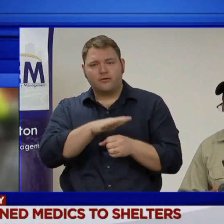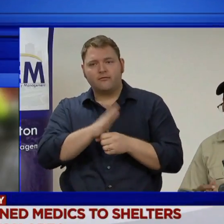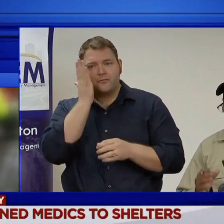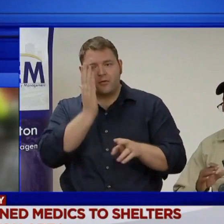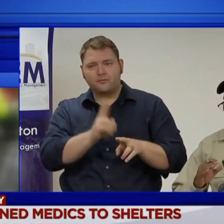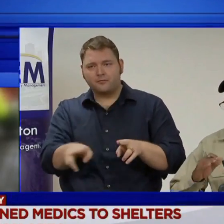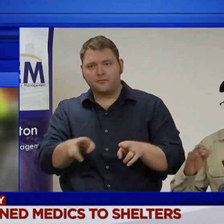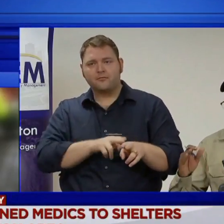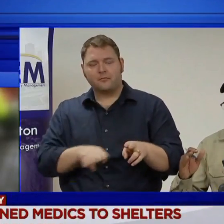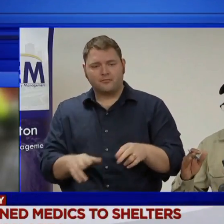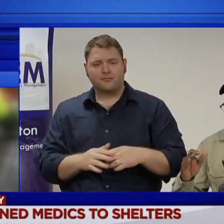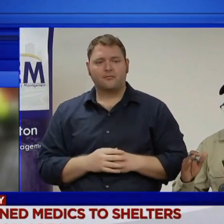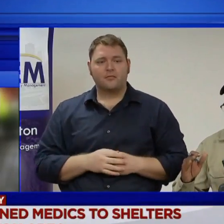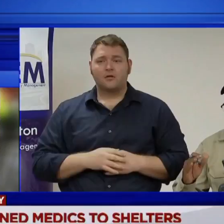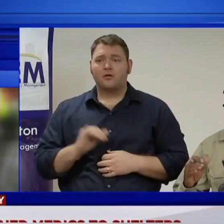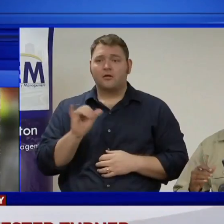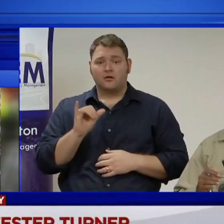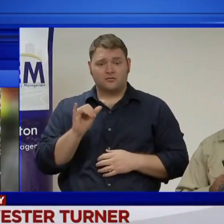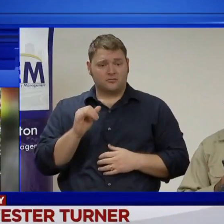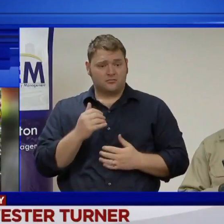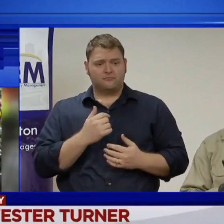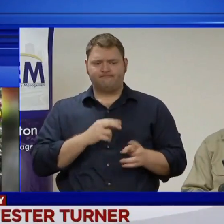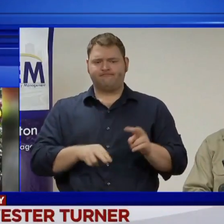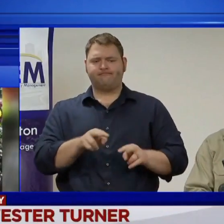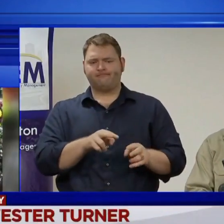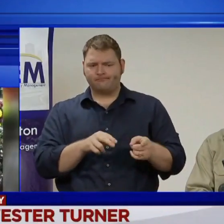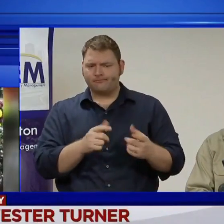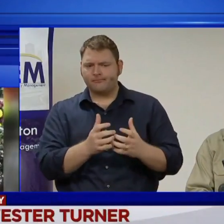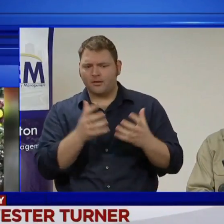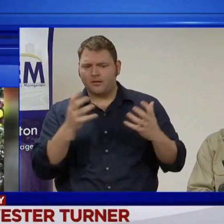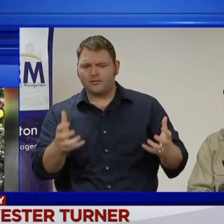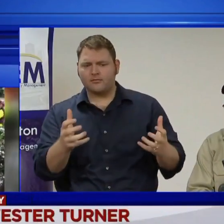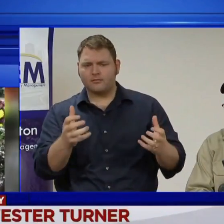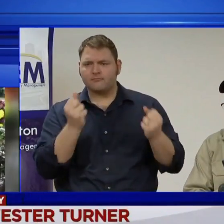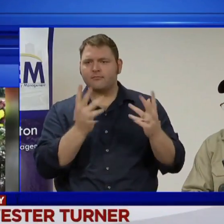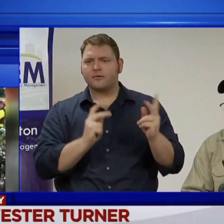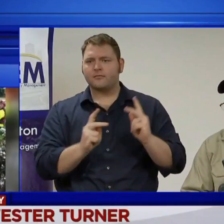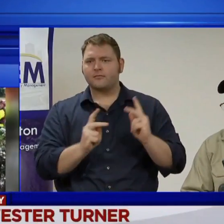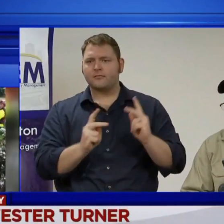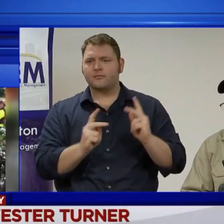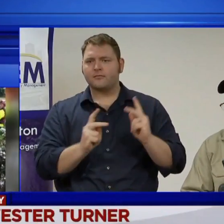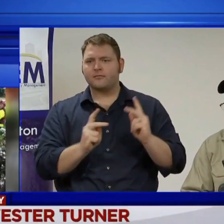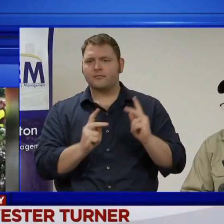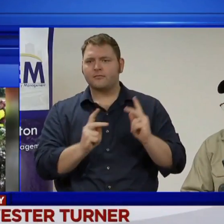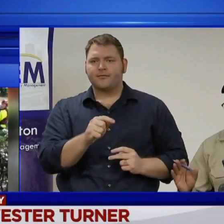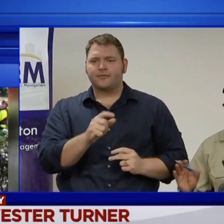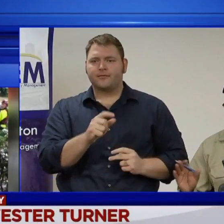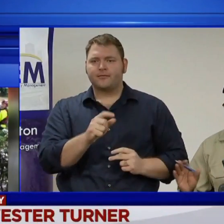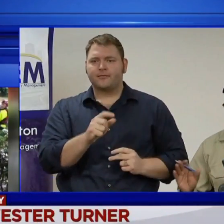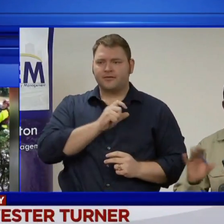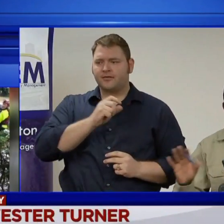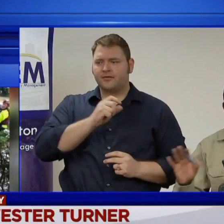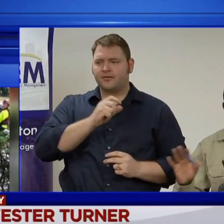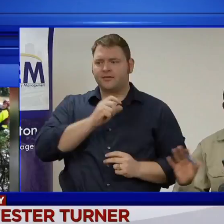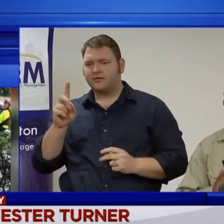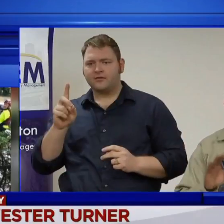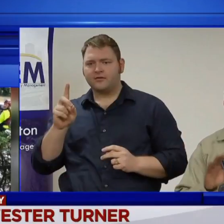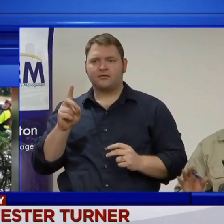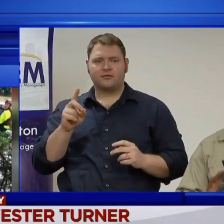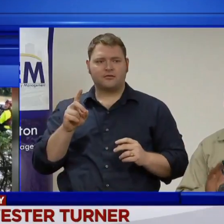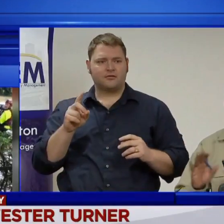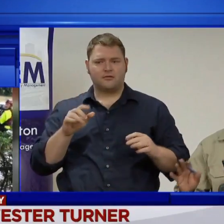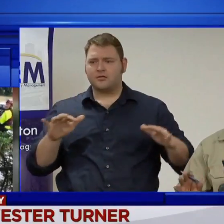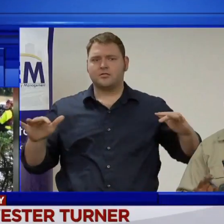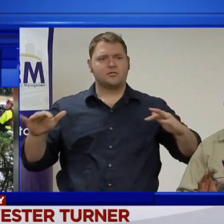using, because it has gotten so large and because the police department and officers are spread all over the